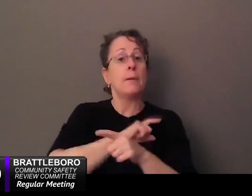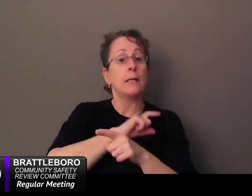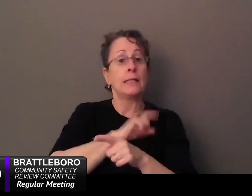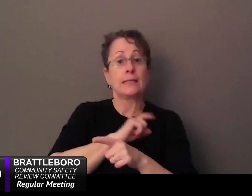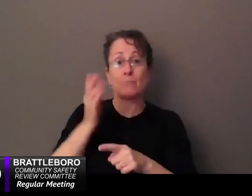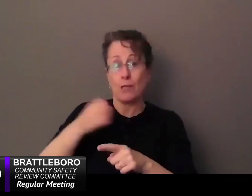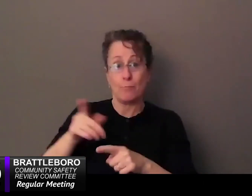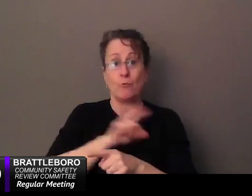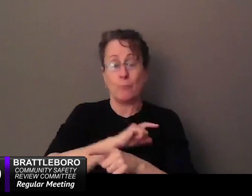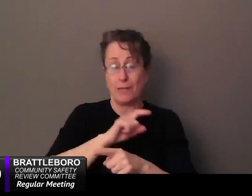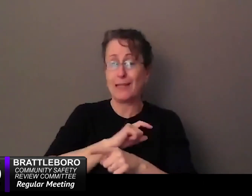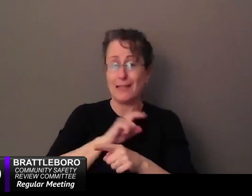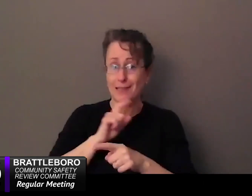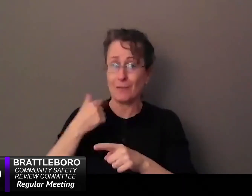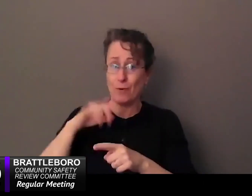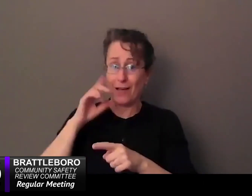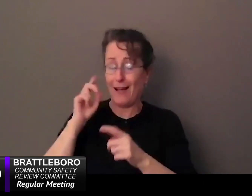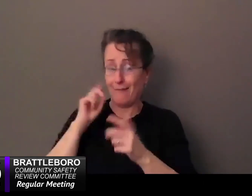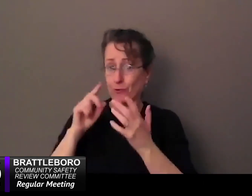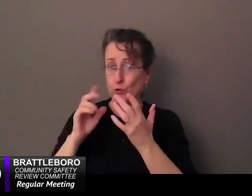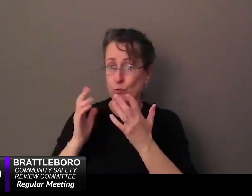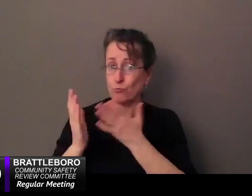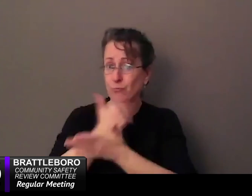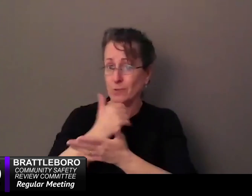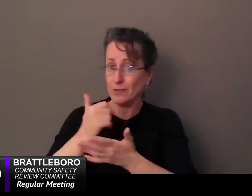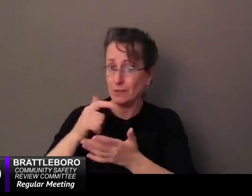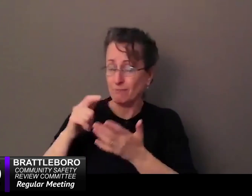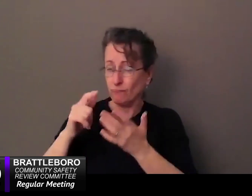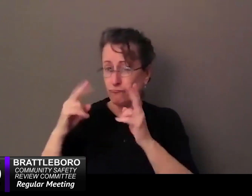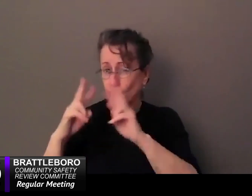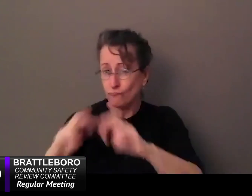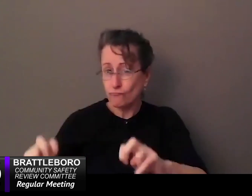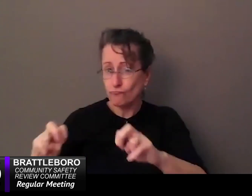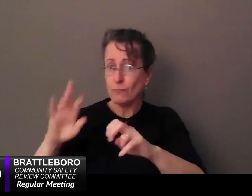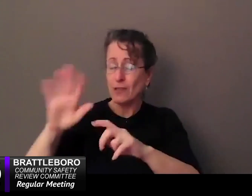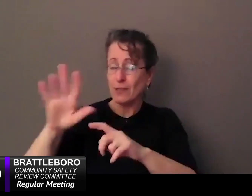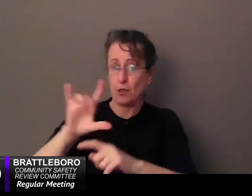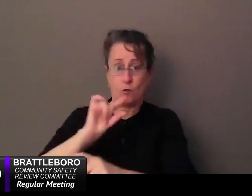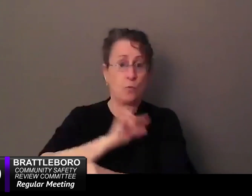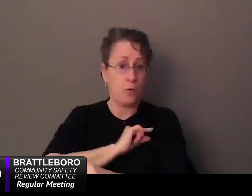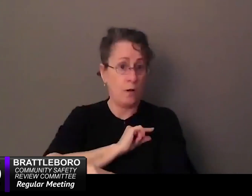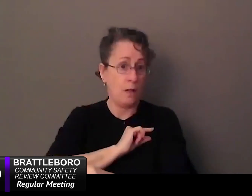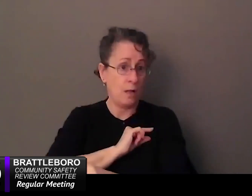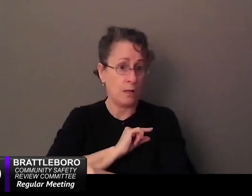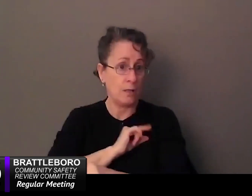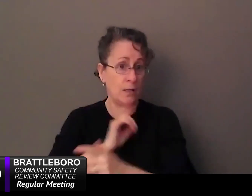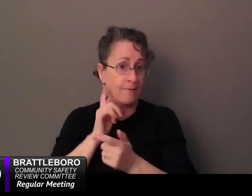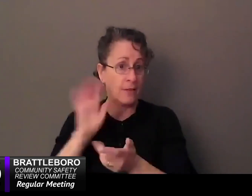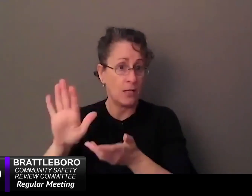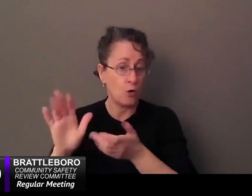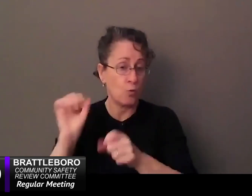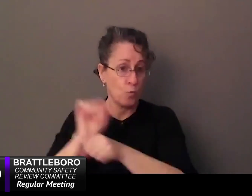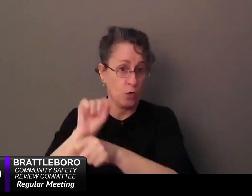And that will include as comprehensive of a review that is possible in 2 months,